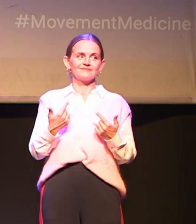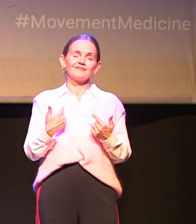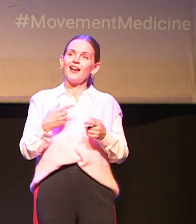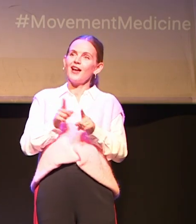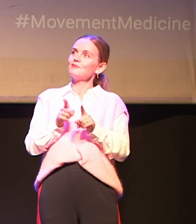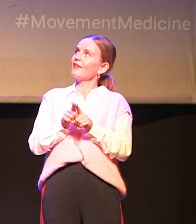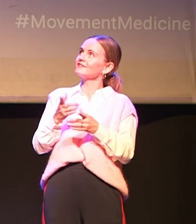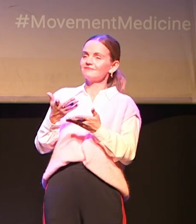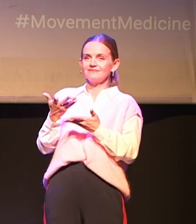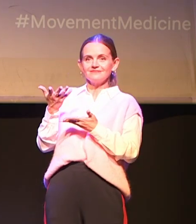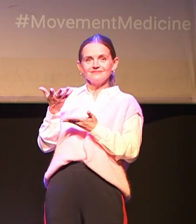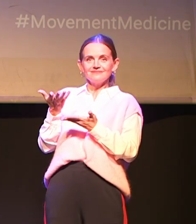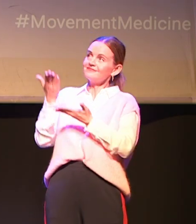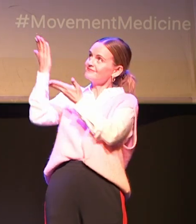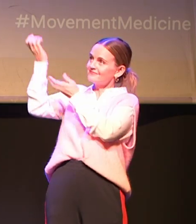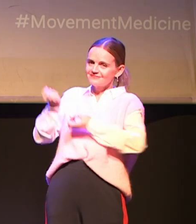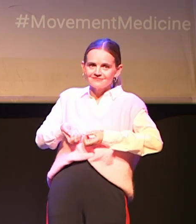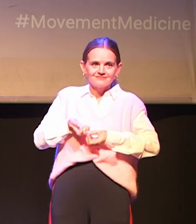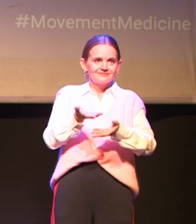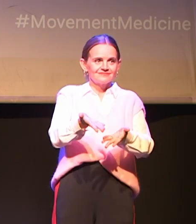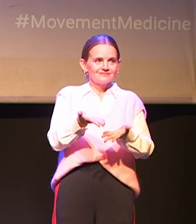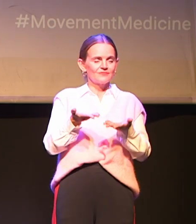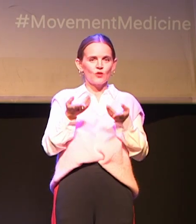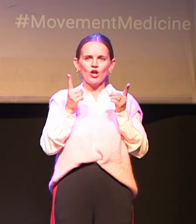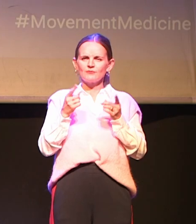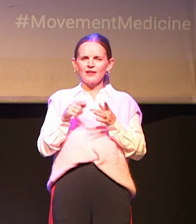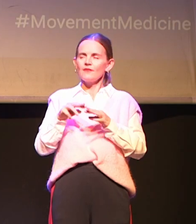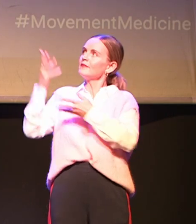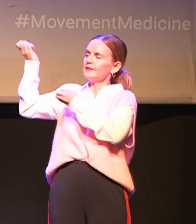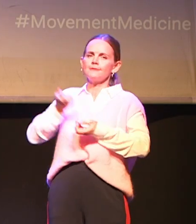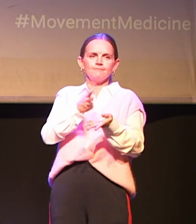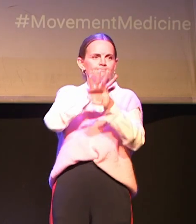surrogate, to enforce God rules,